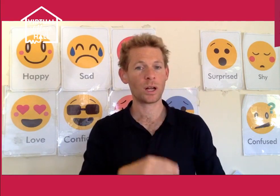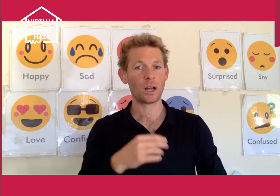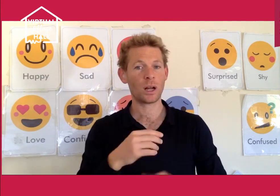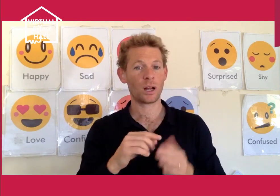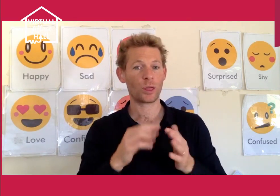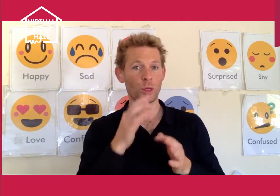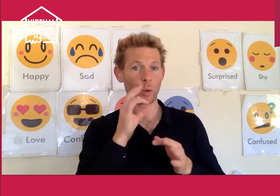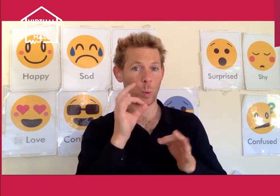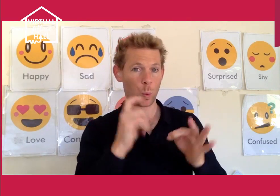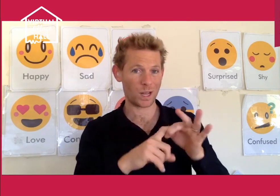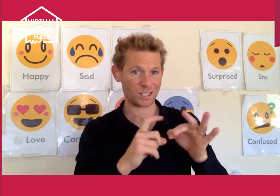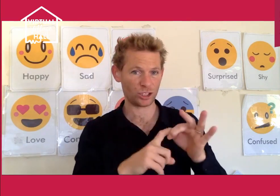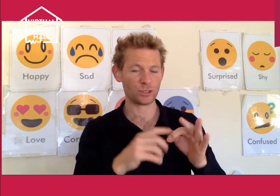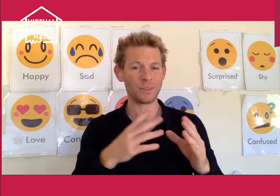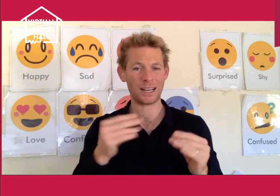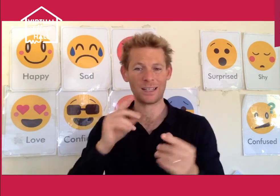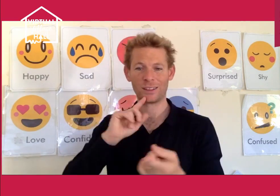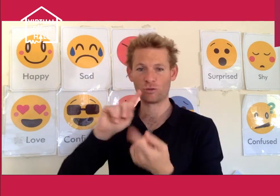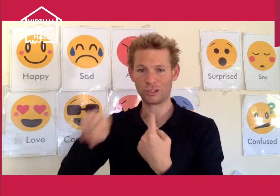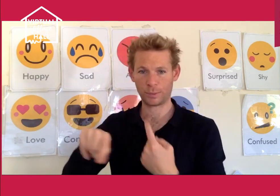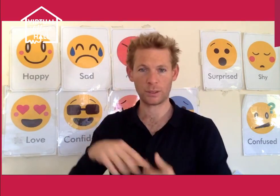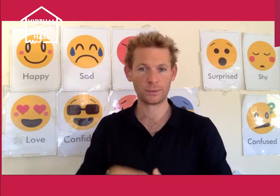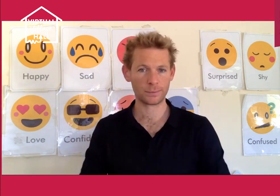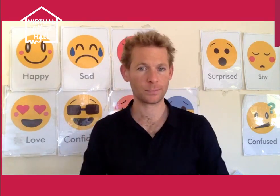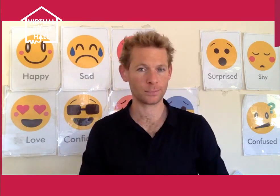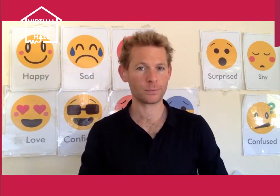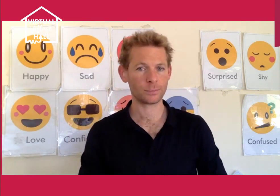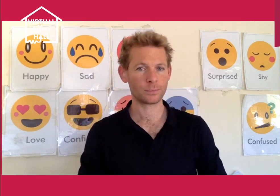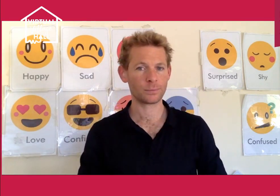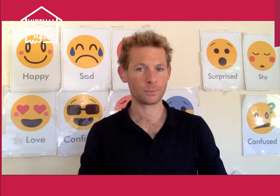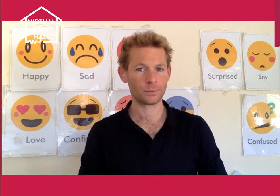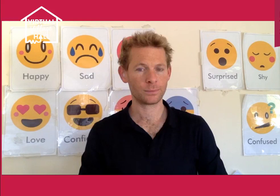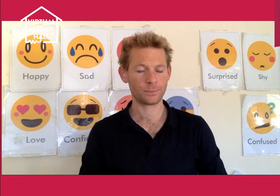So I'll show you how to do this. I'll show you the question and the response.